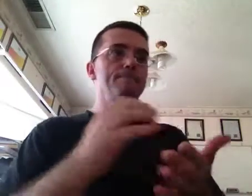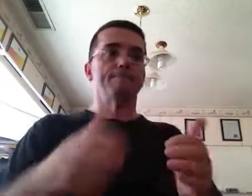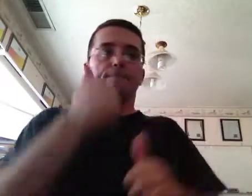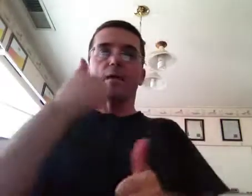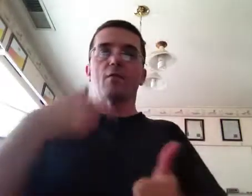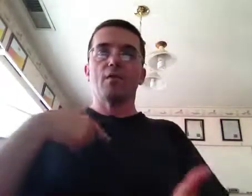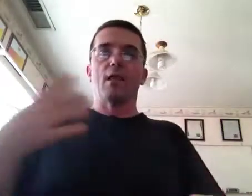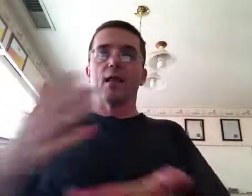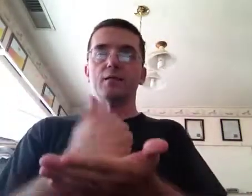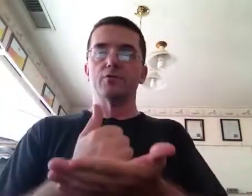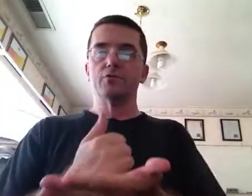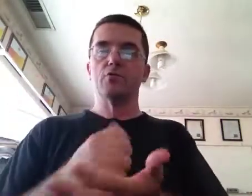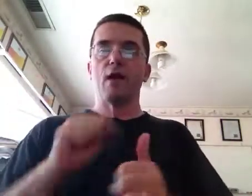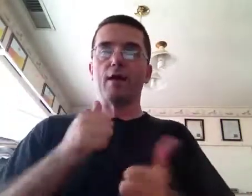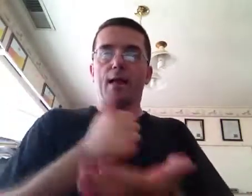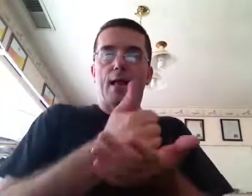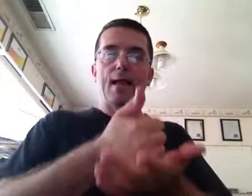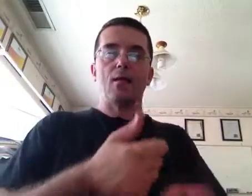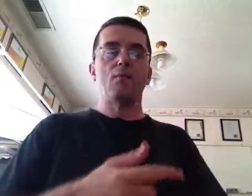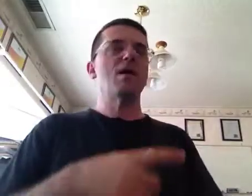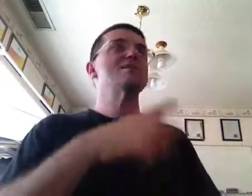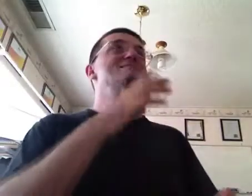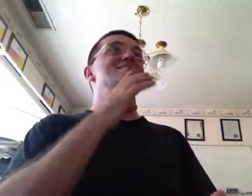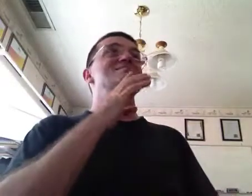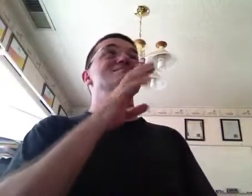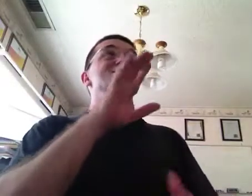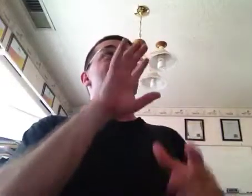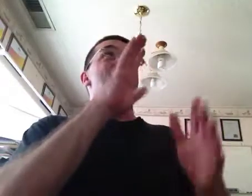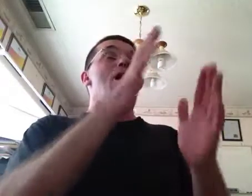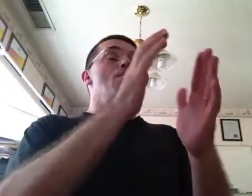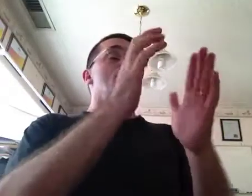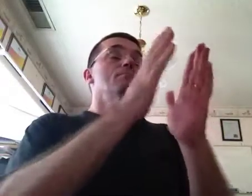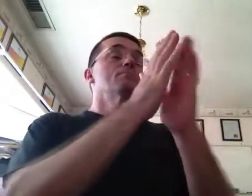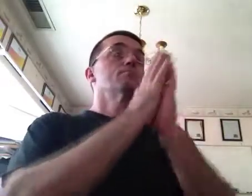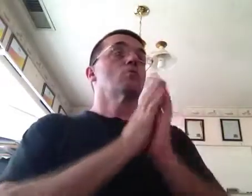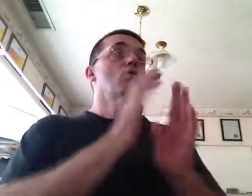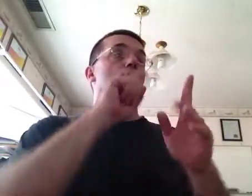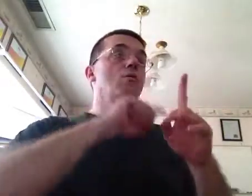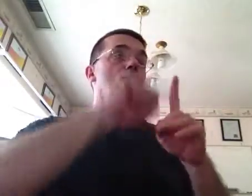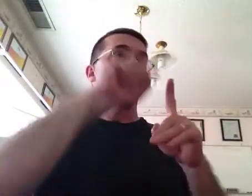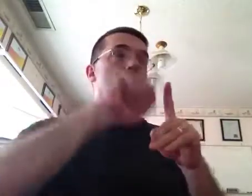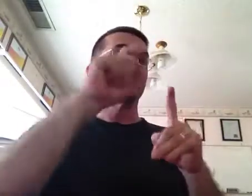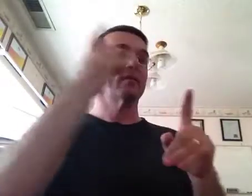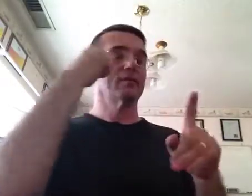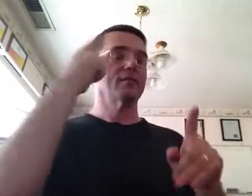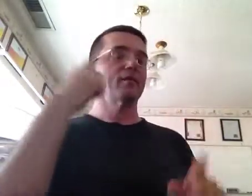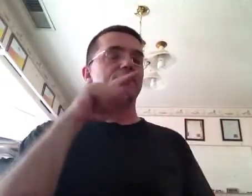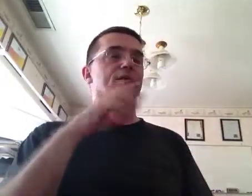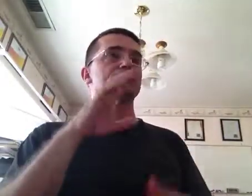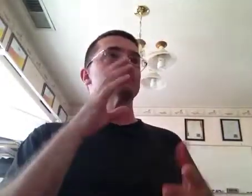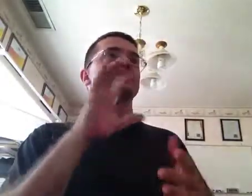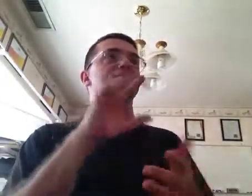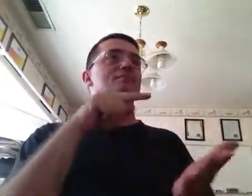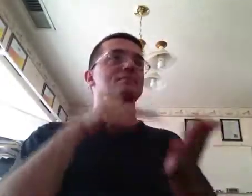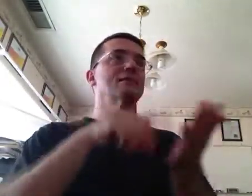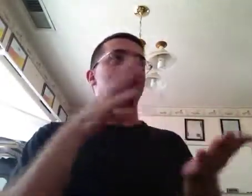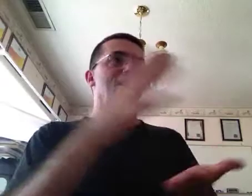I'm calling today. I've been dealing with debt collectors trying to pay off debt, and I got everything paid off except for